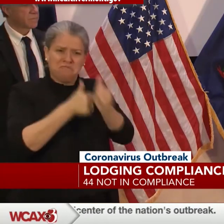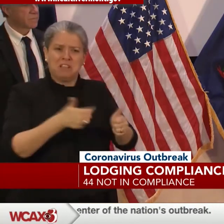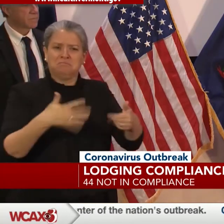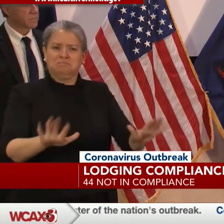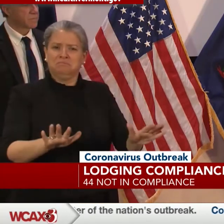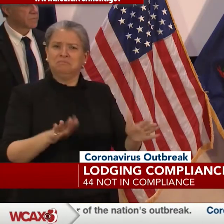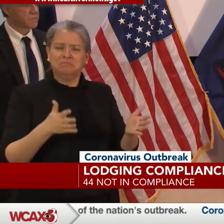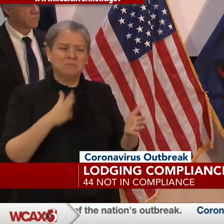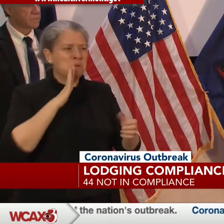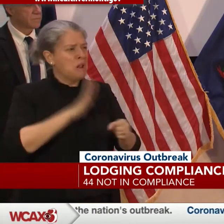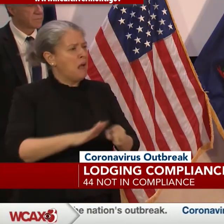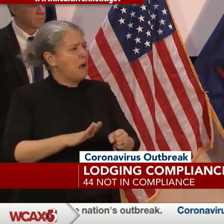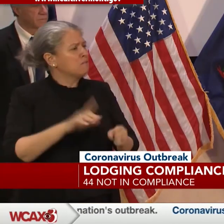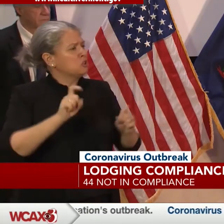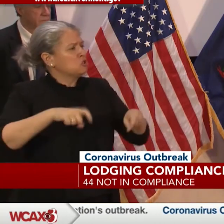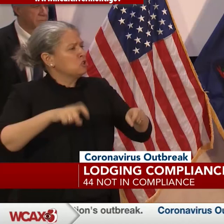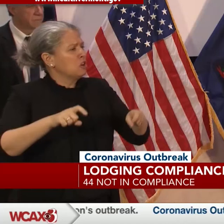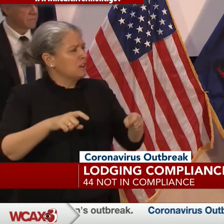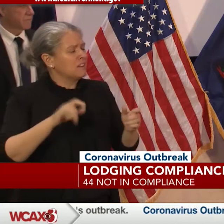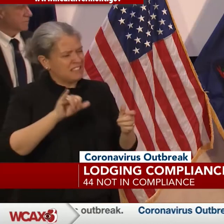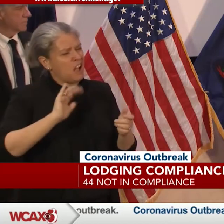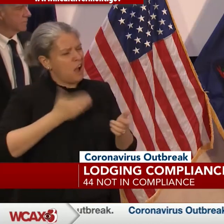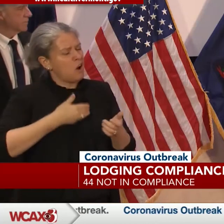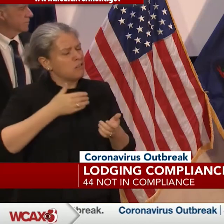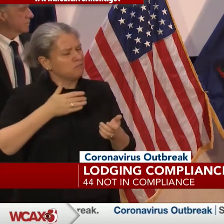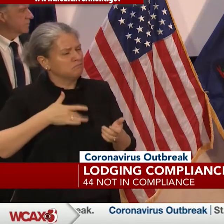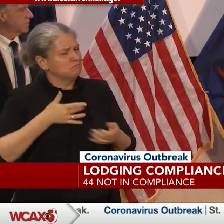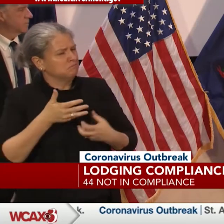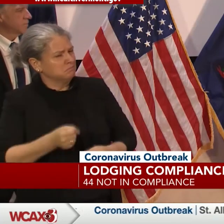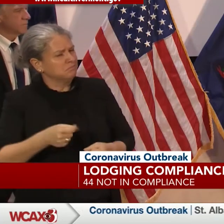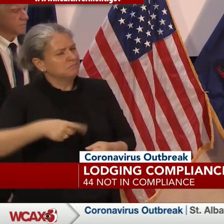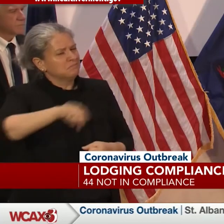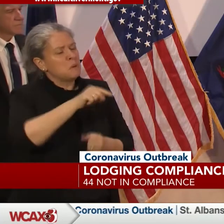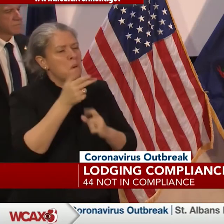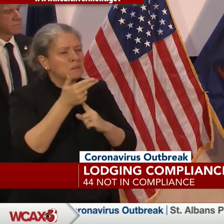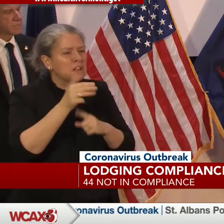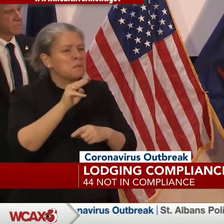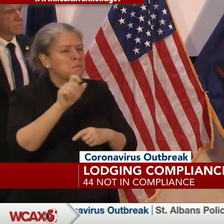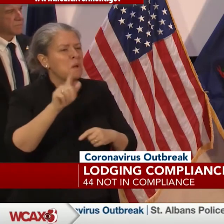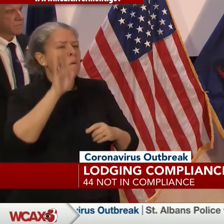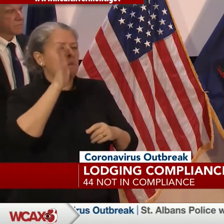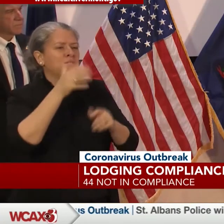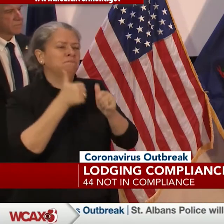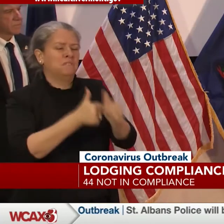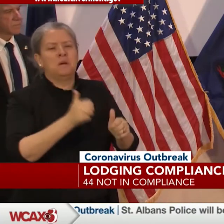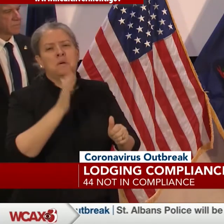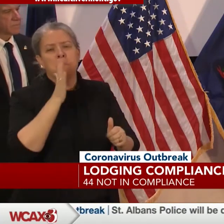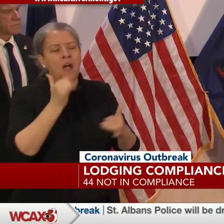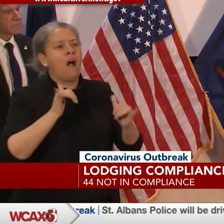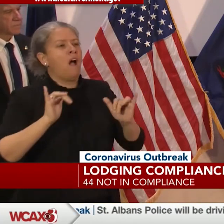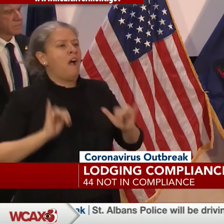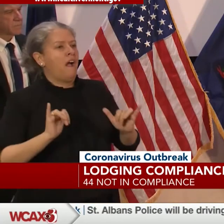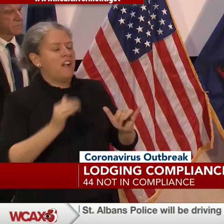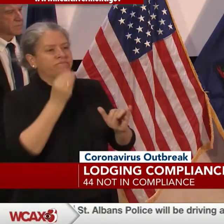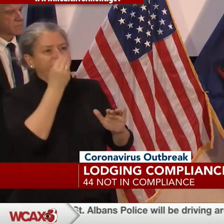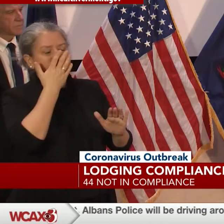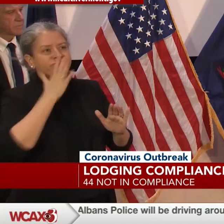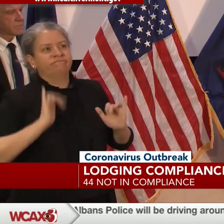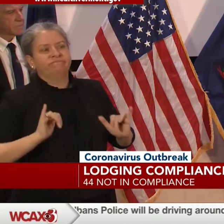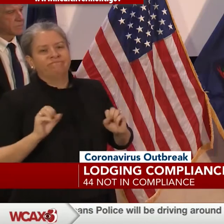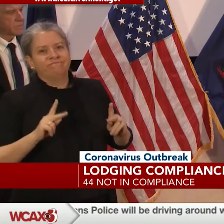calls by the Attorney General's office. We have every belief that these properties will become compliant and